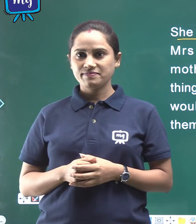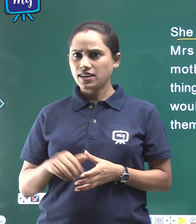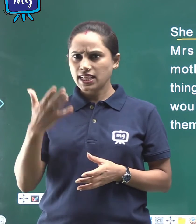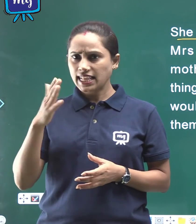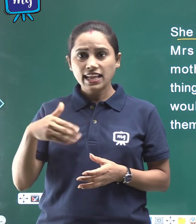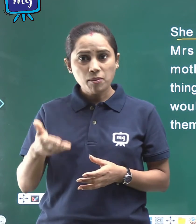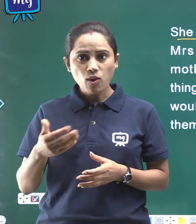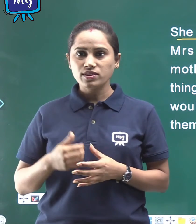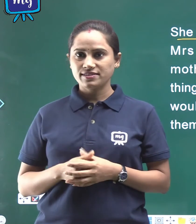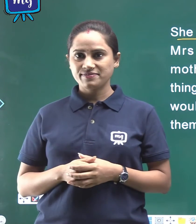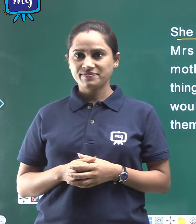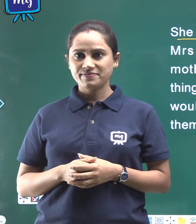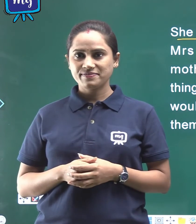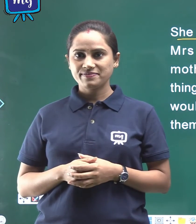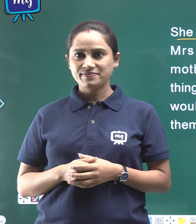nothing about